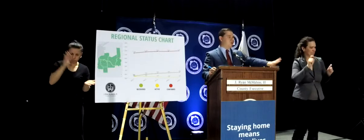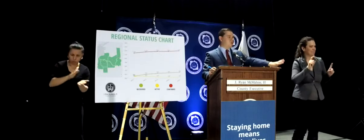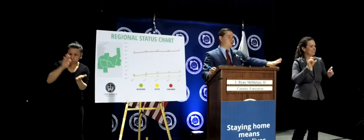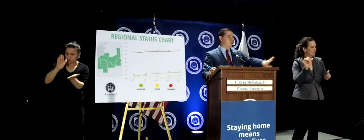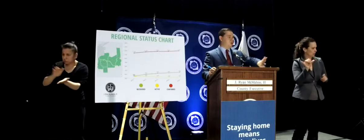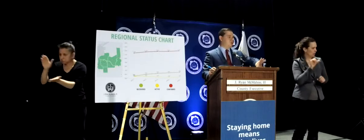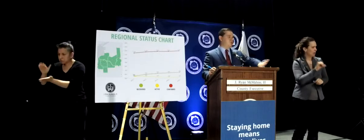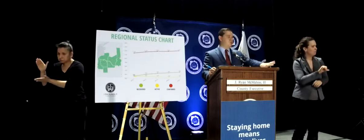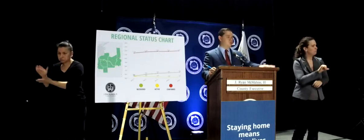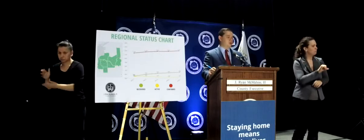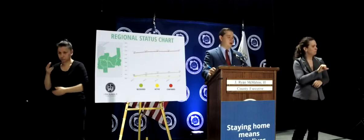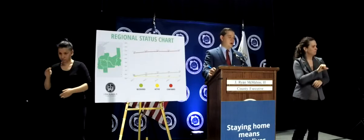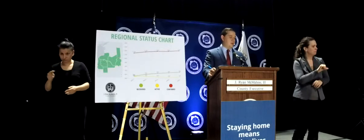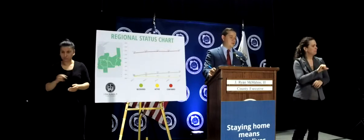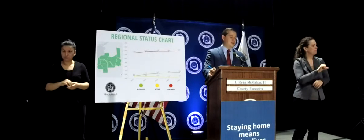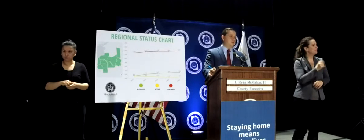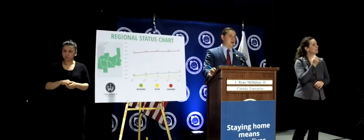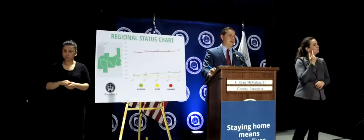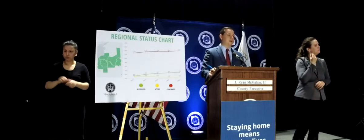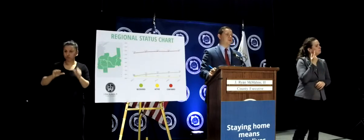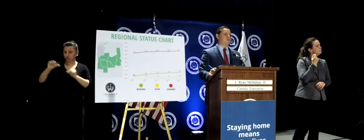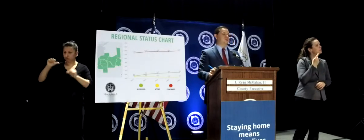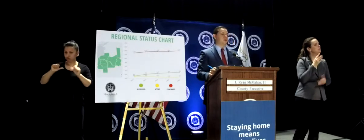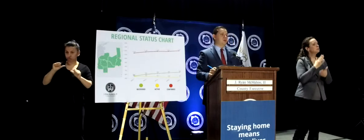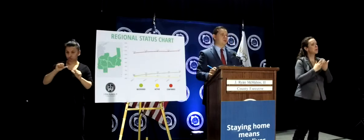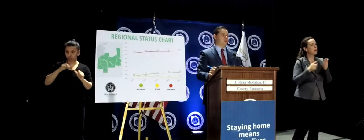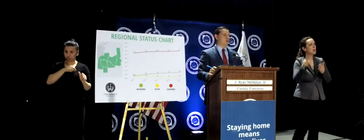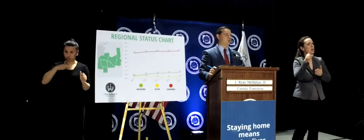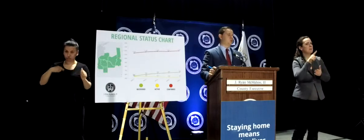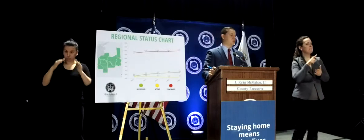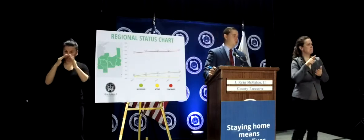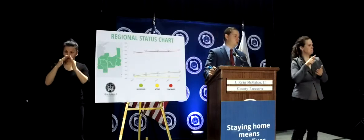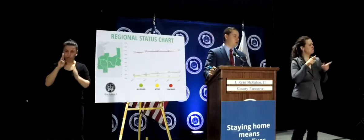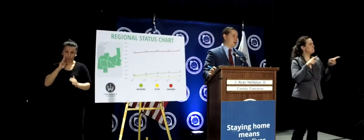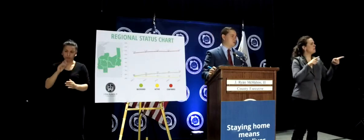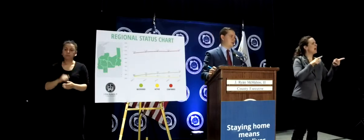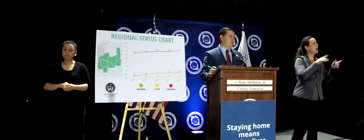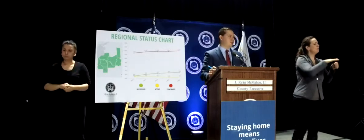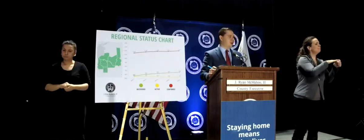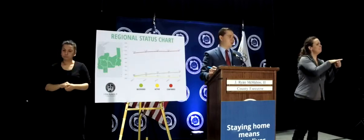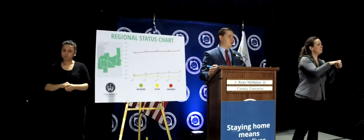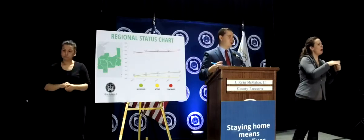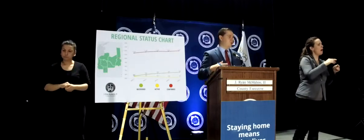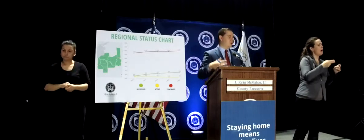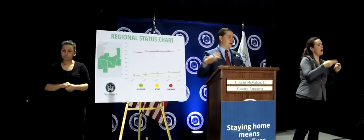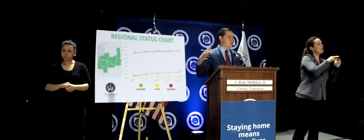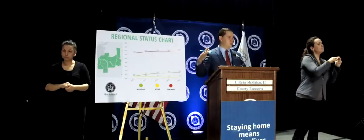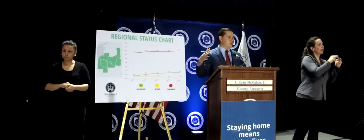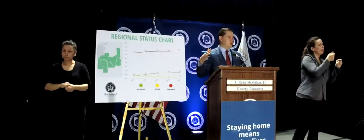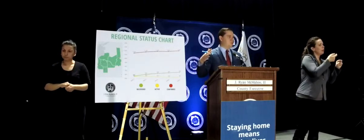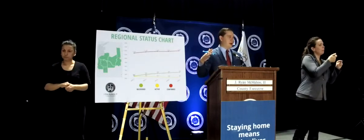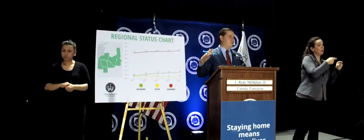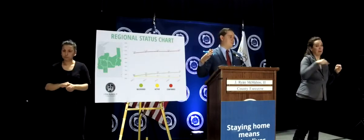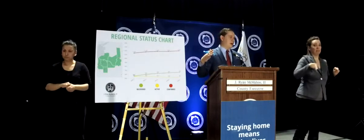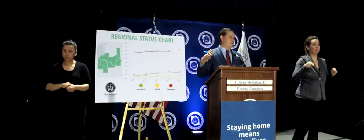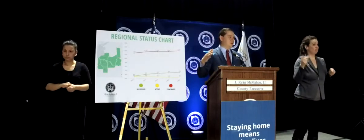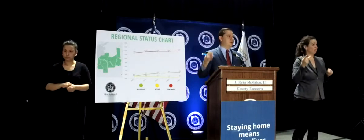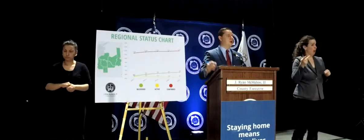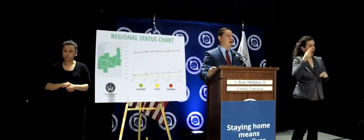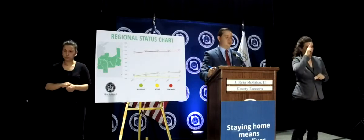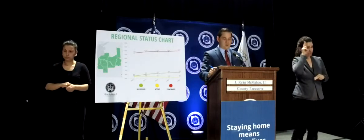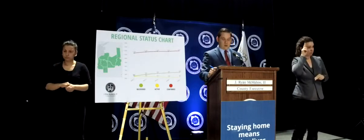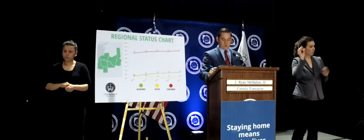pushing others to. There was independent living facilities that we were pushing to the triage site, and we know we got some results back from